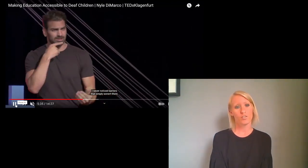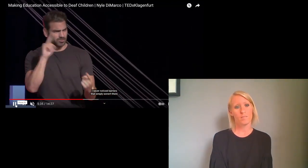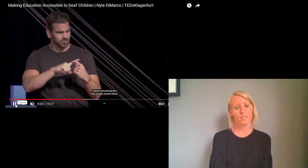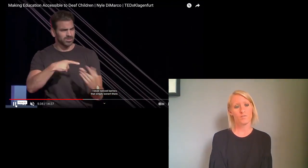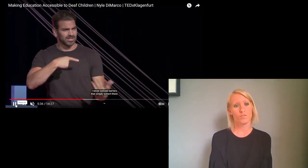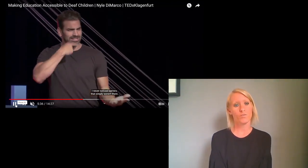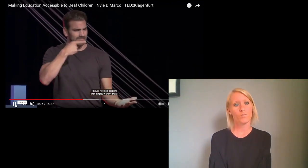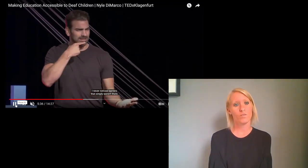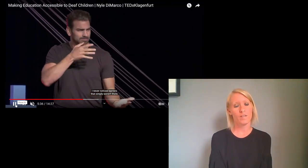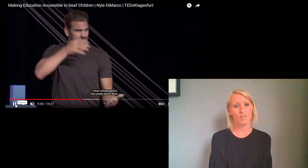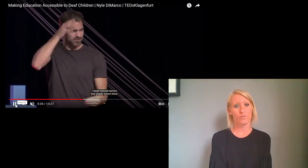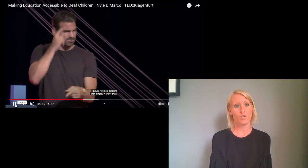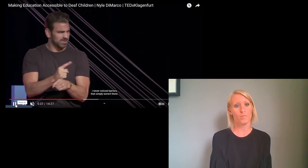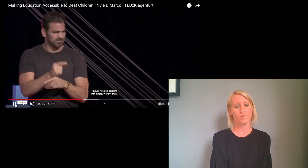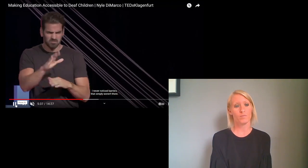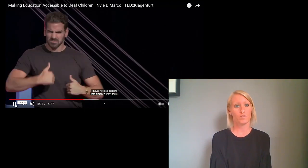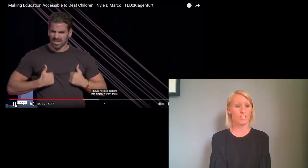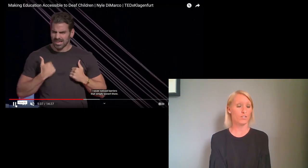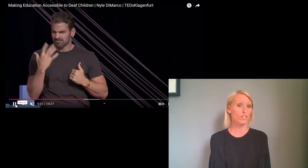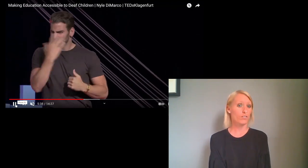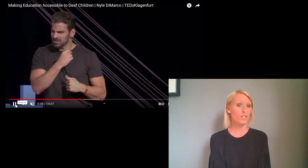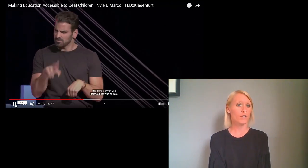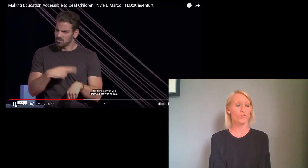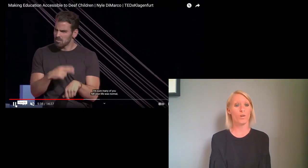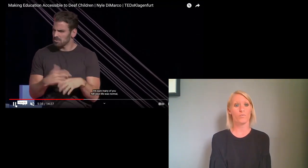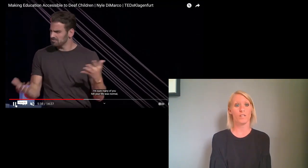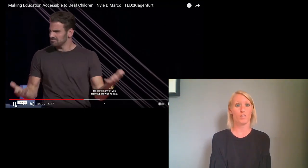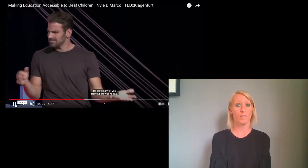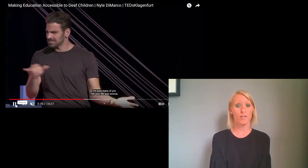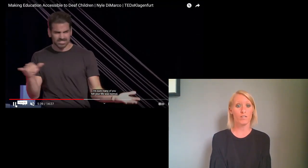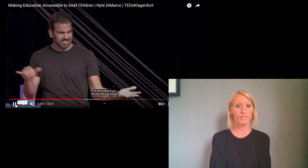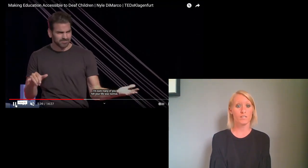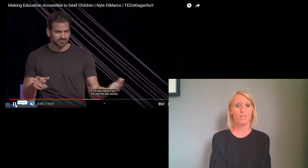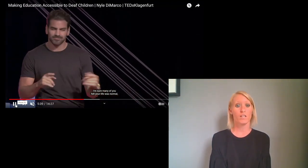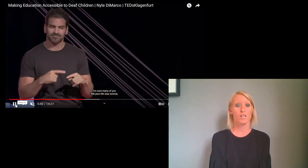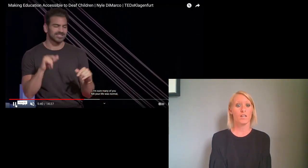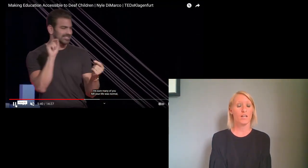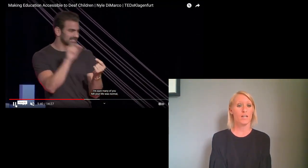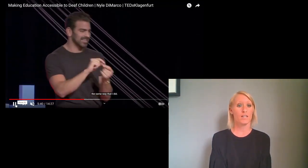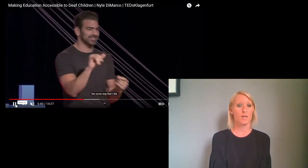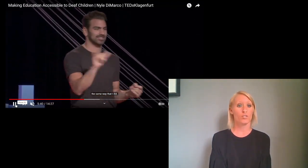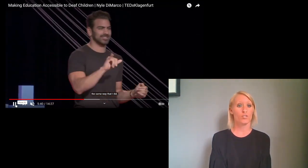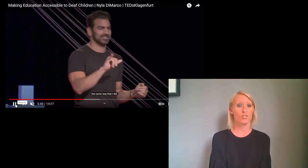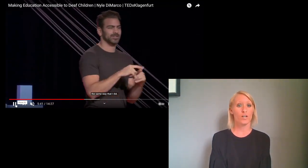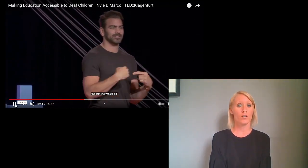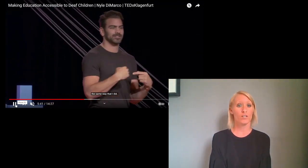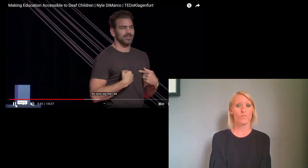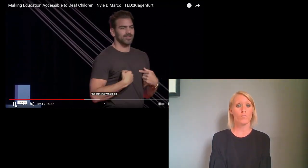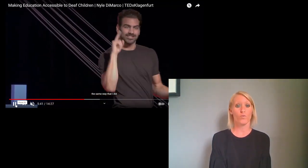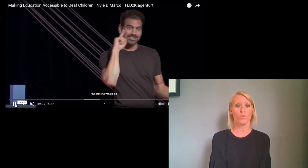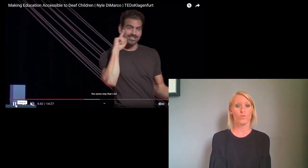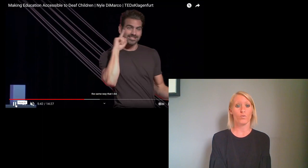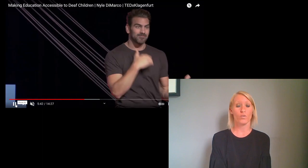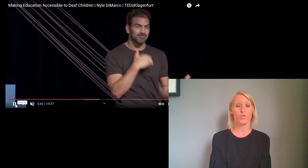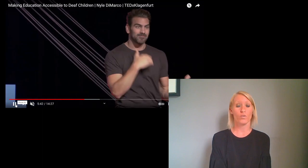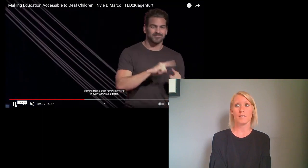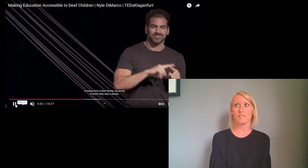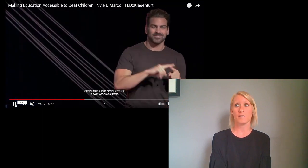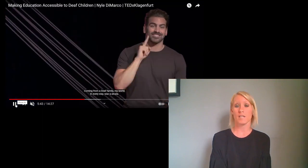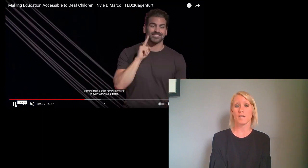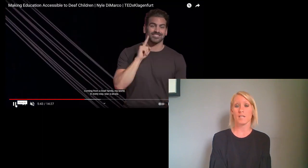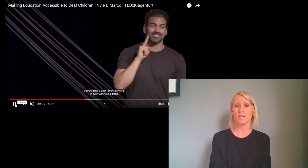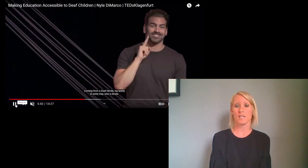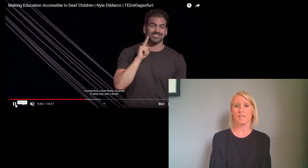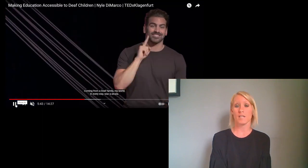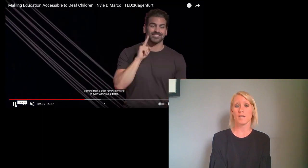And I imagine many of you that grew up, that are hearing and grew up with hearing parents, and I'm sure you thought your life was more normal, and that's